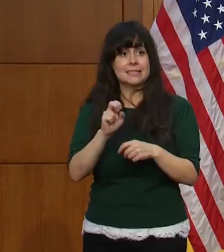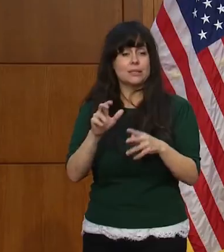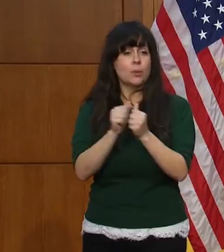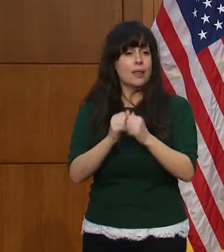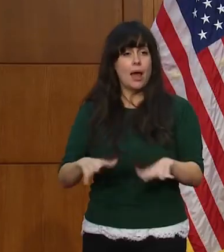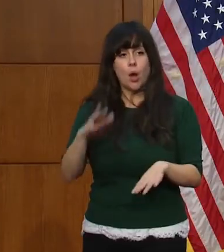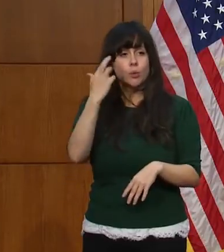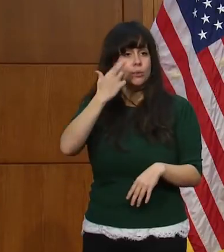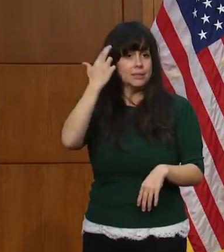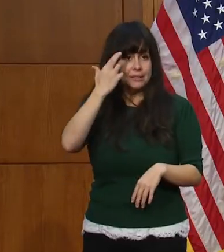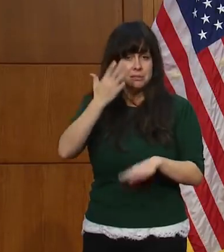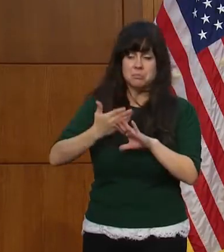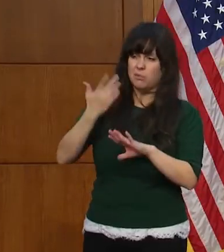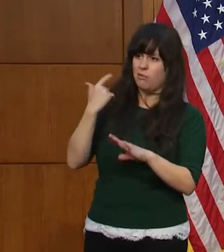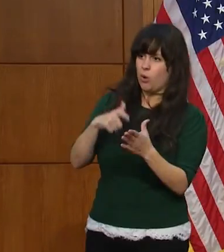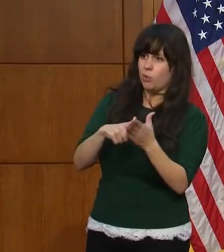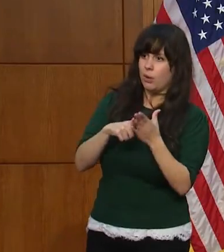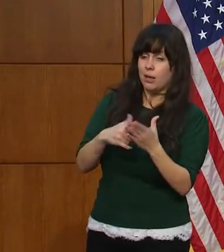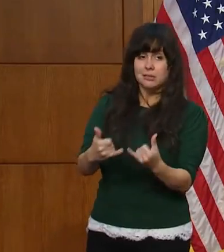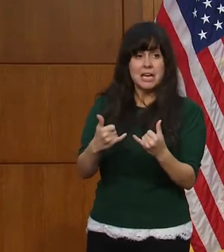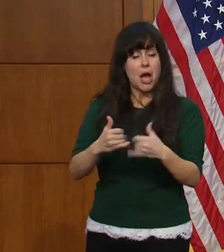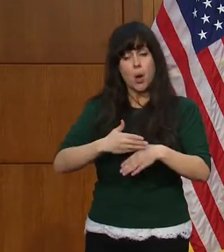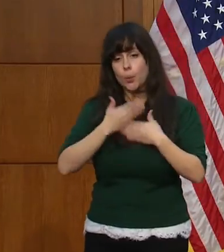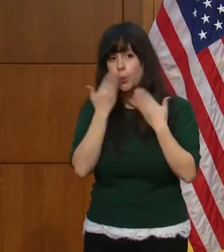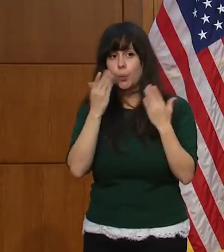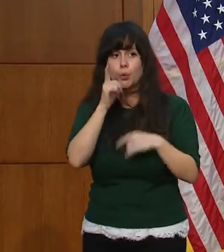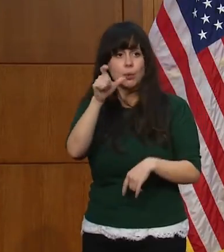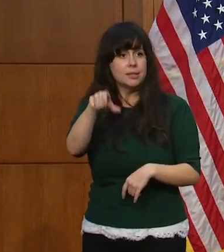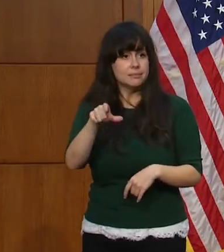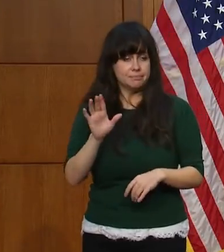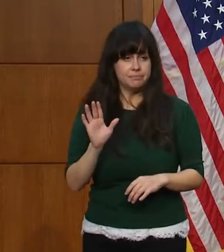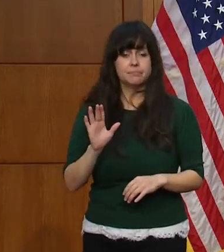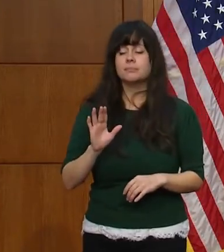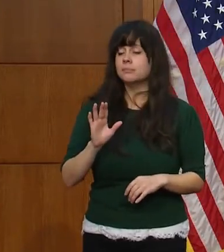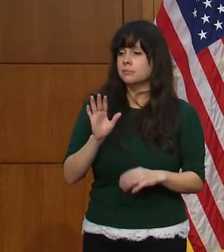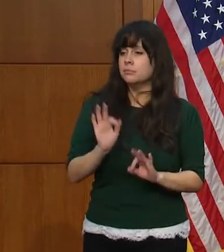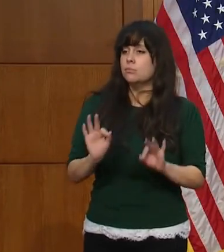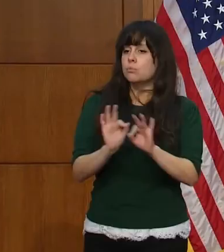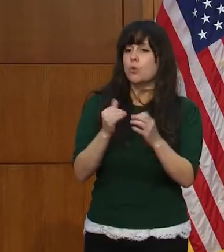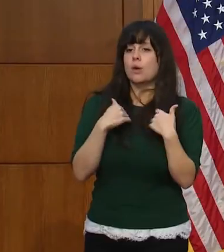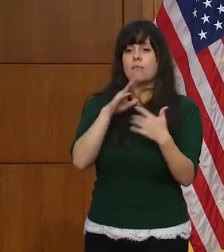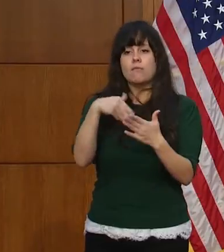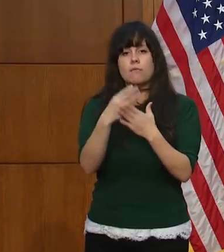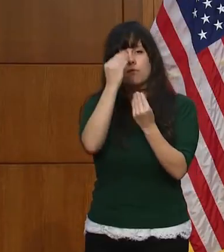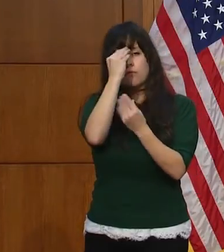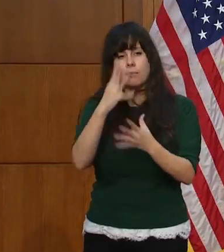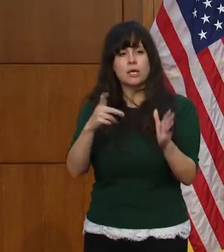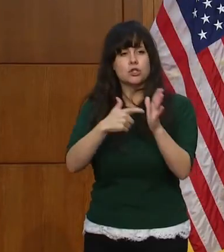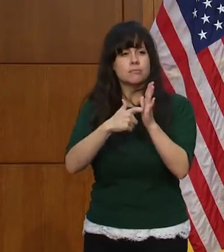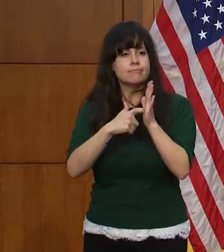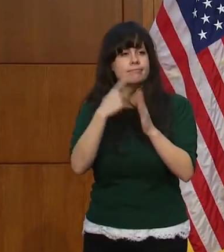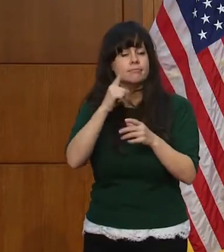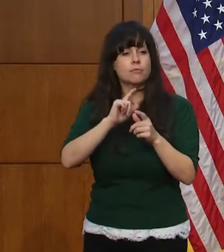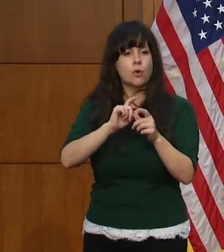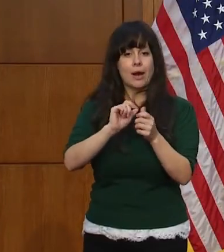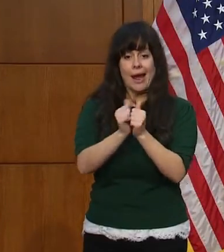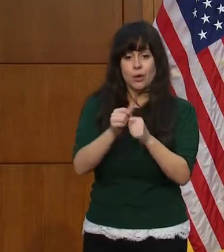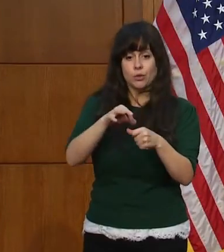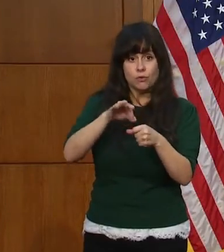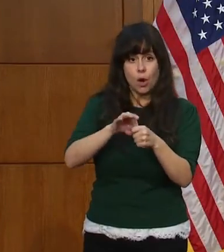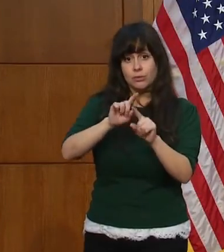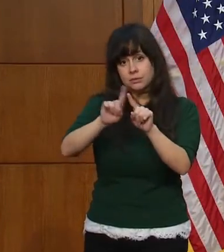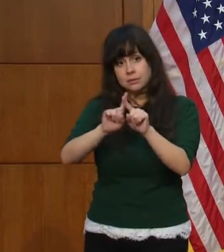as you did in the past. It's important that for you to have all the information you need on all the ways that we can all